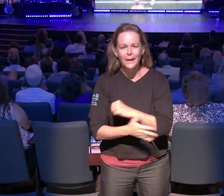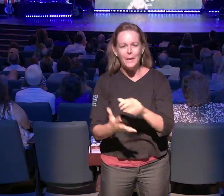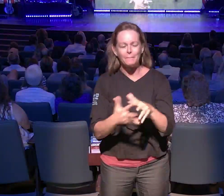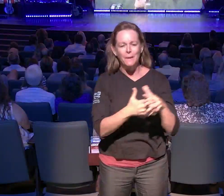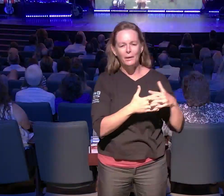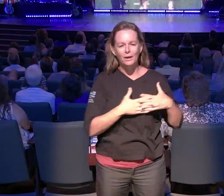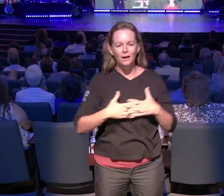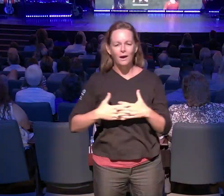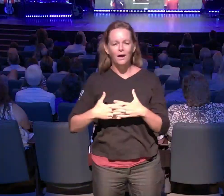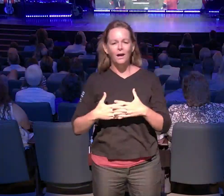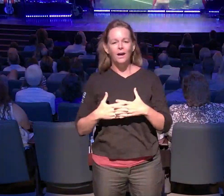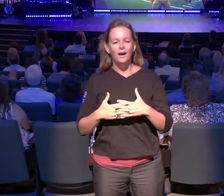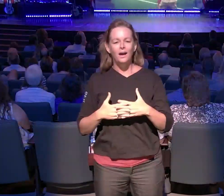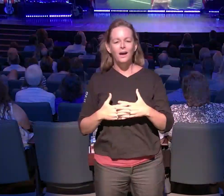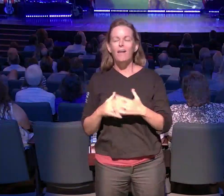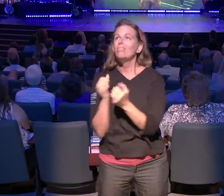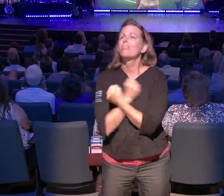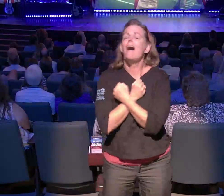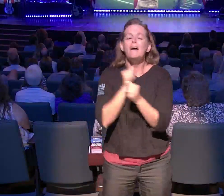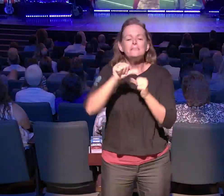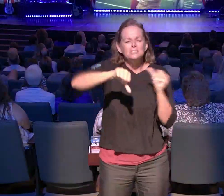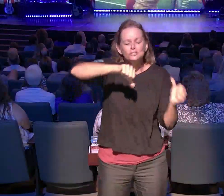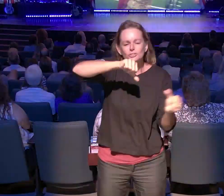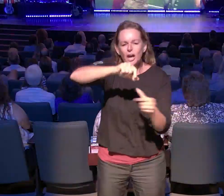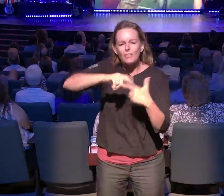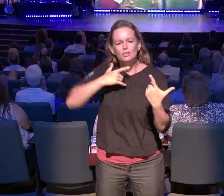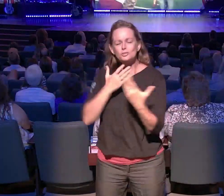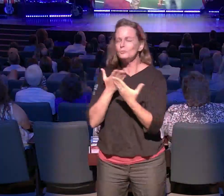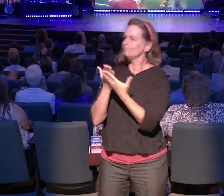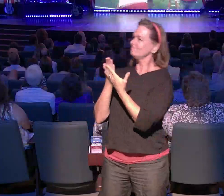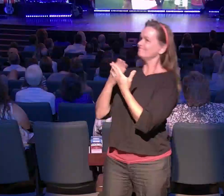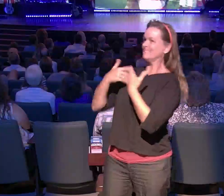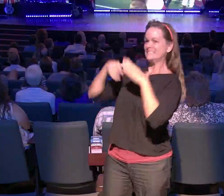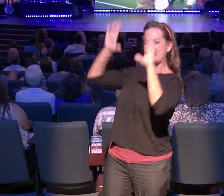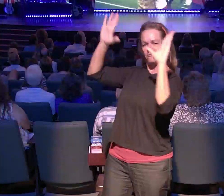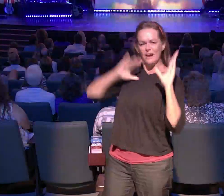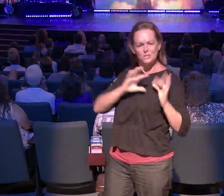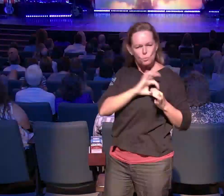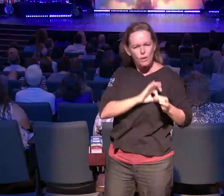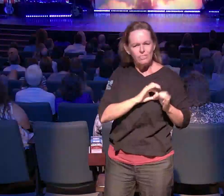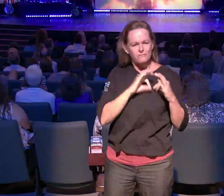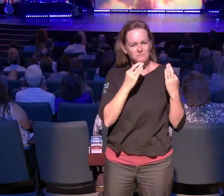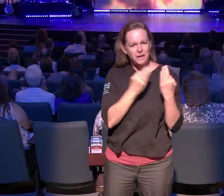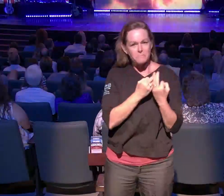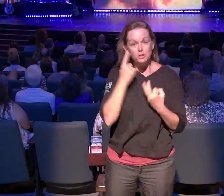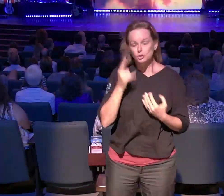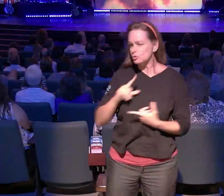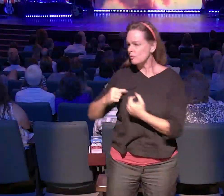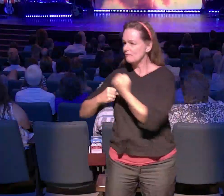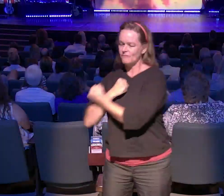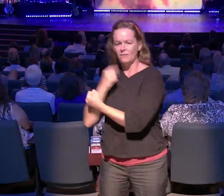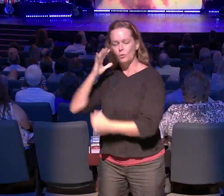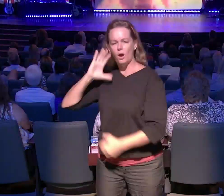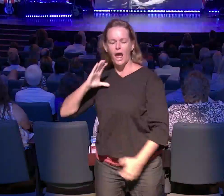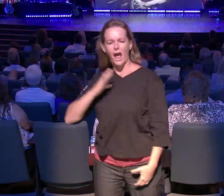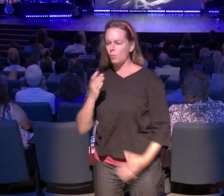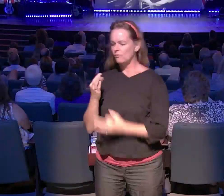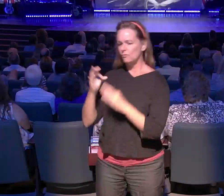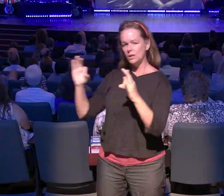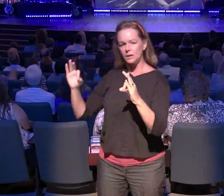to sacrifice their lives in order to secure our rights and our freedom. We live in a nation that has emerged and grown